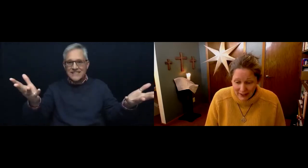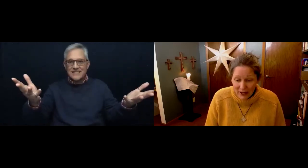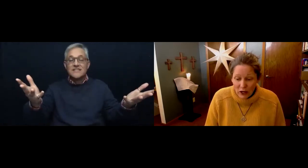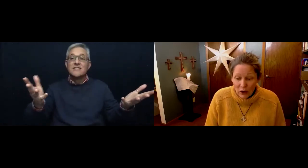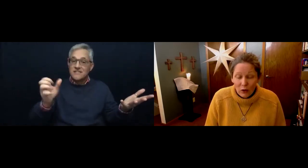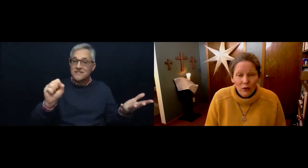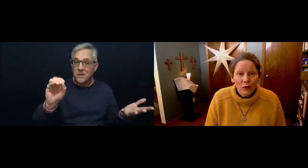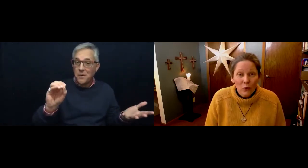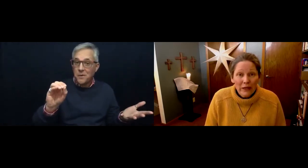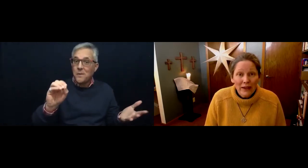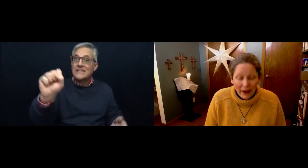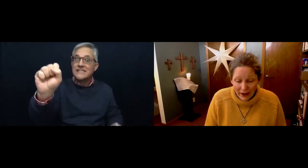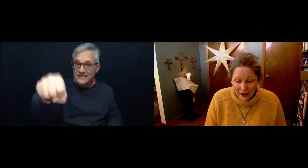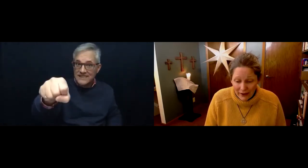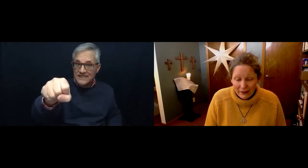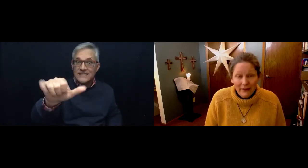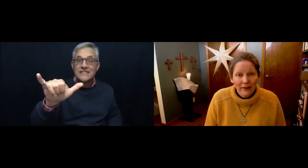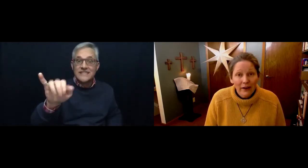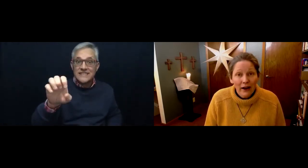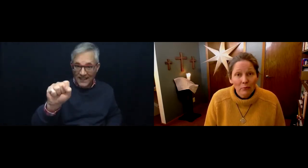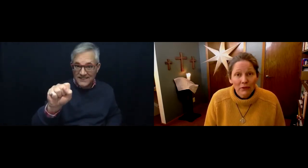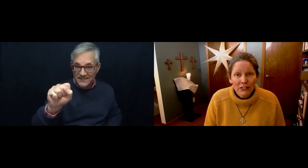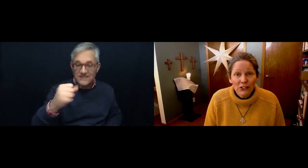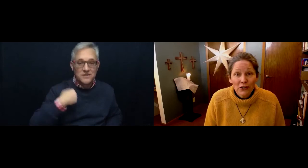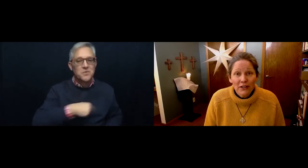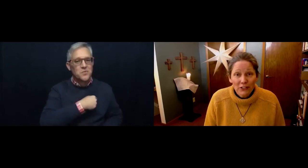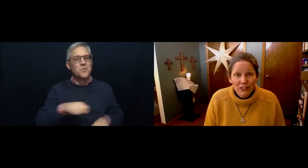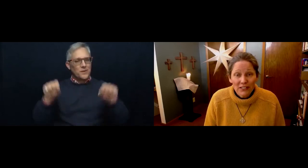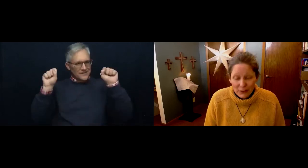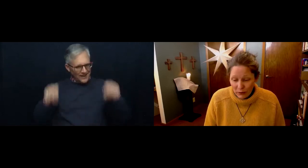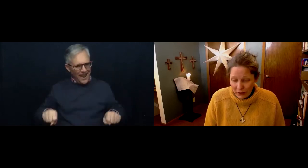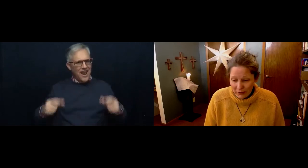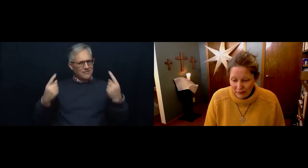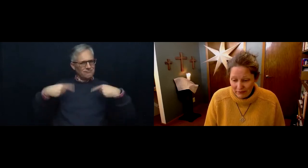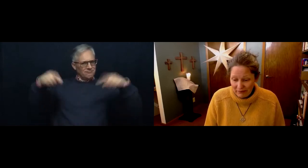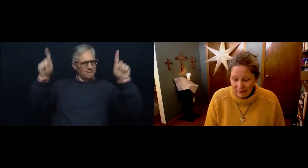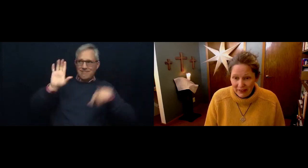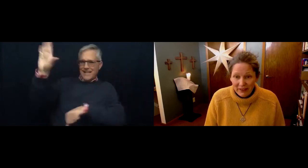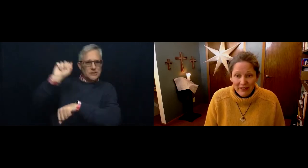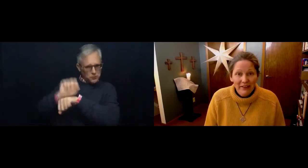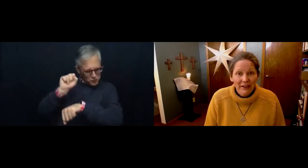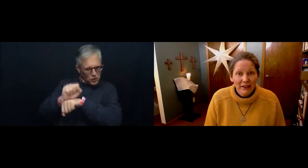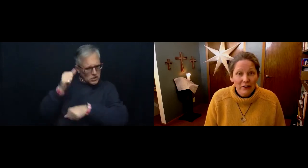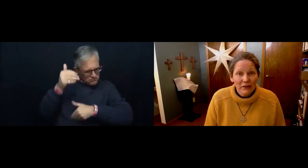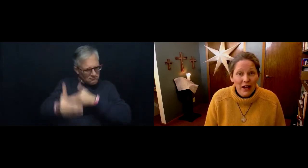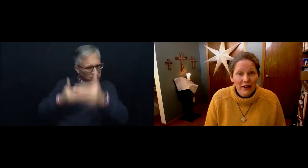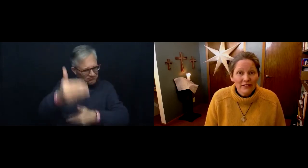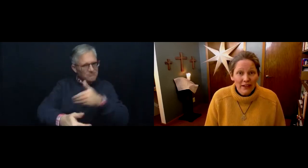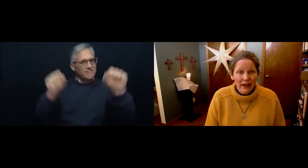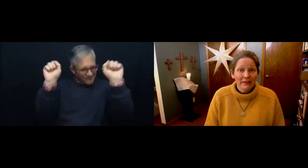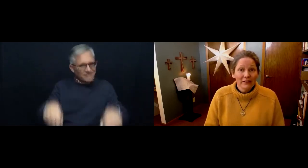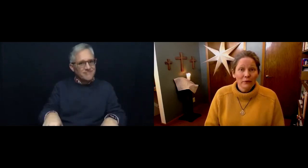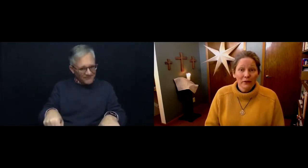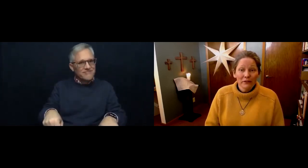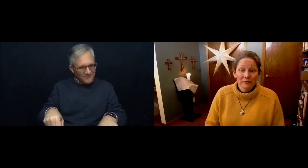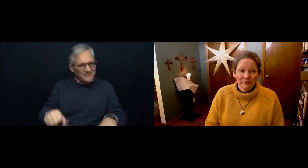yes, we can accomplish Jesus' work in our lives